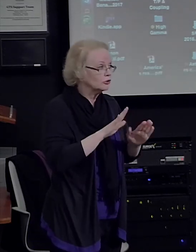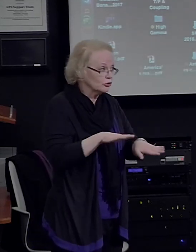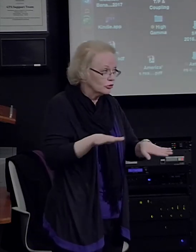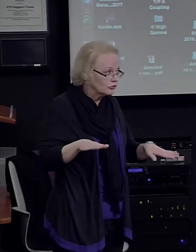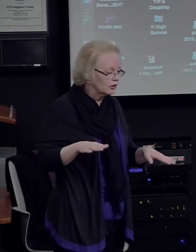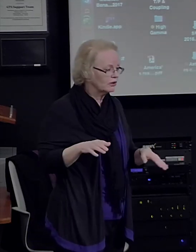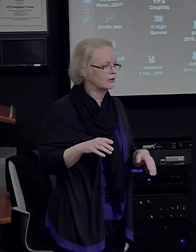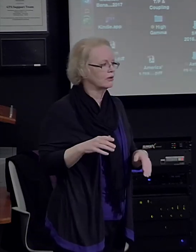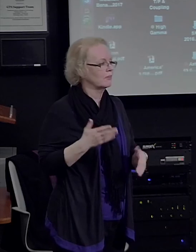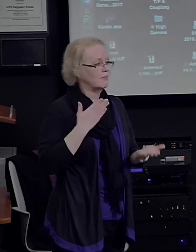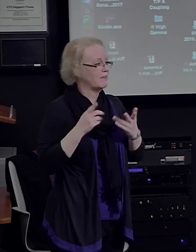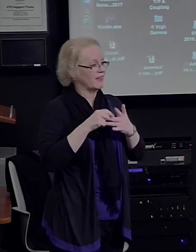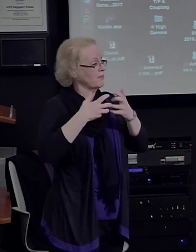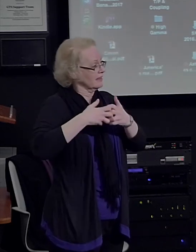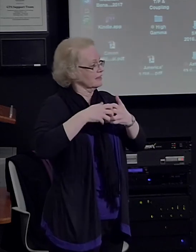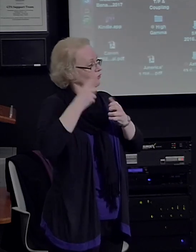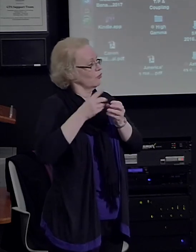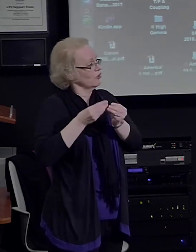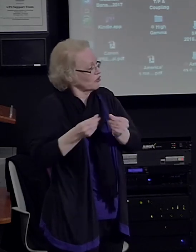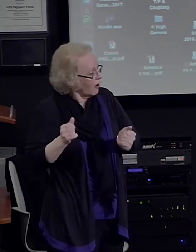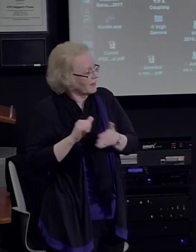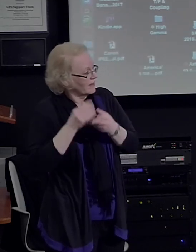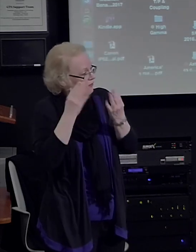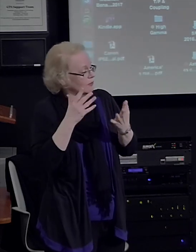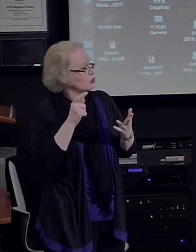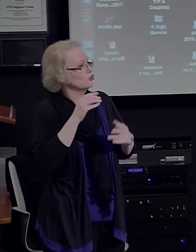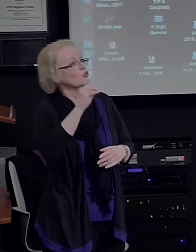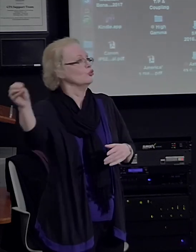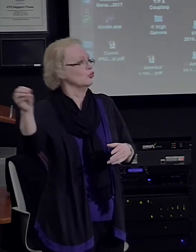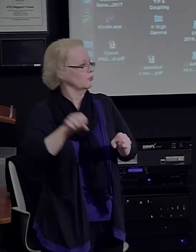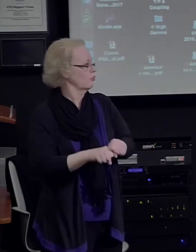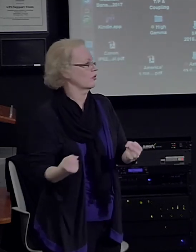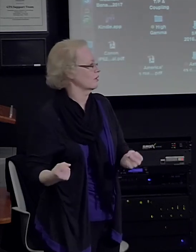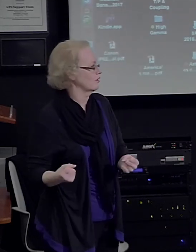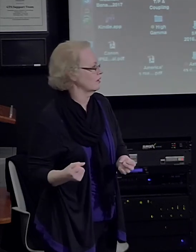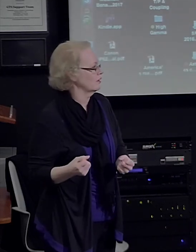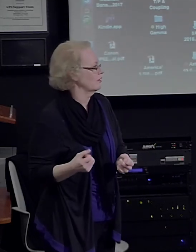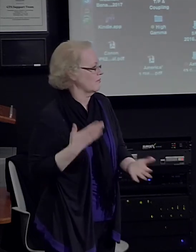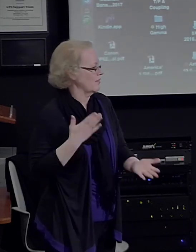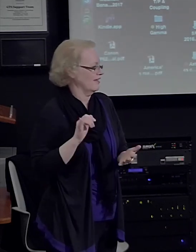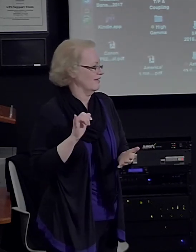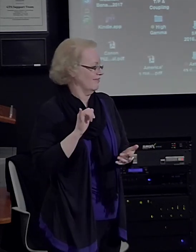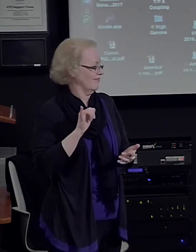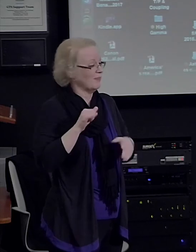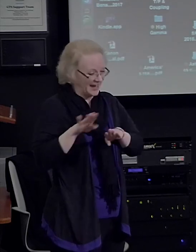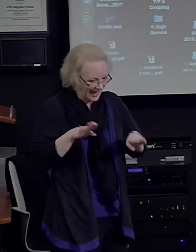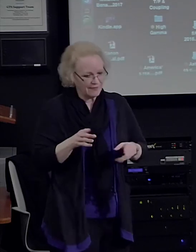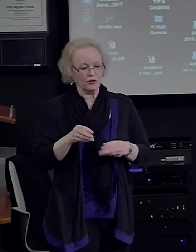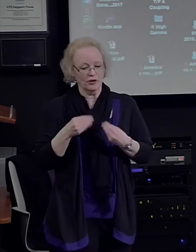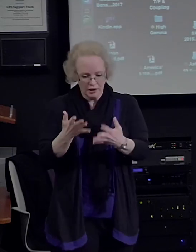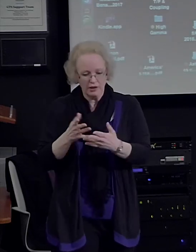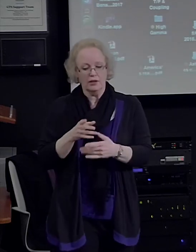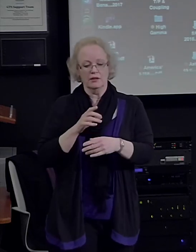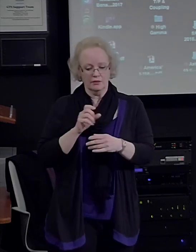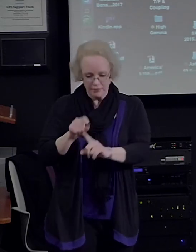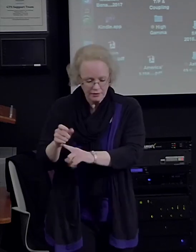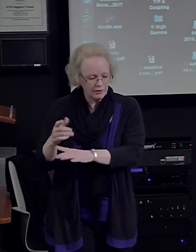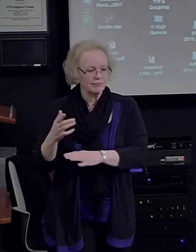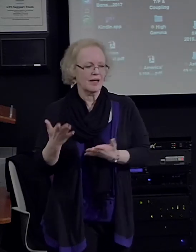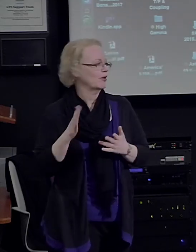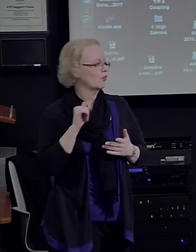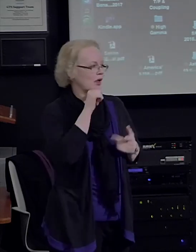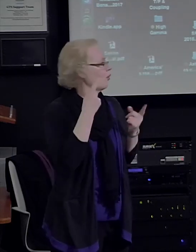resolving this kind of information is so broken that this behavioral intervention won't work i mean we don't know that